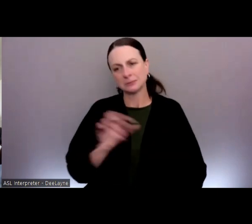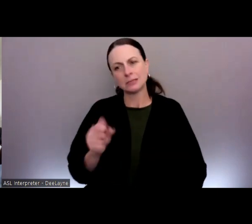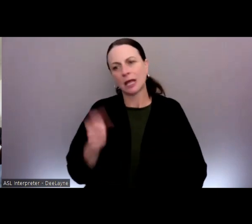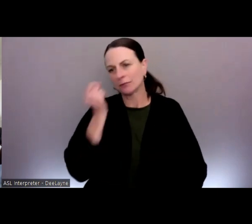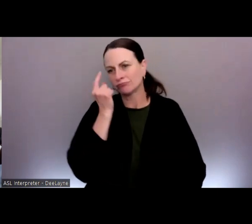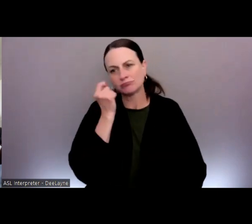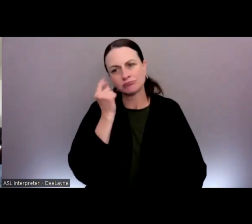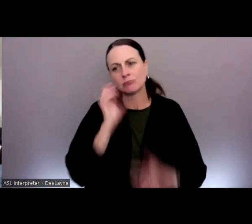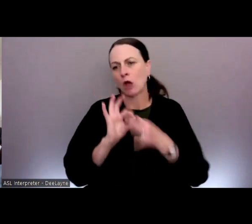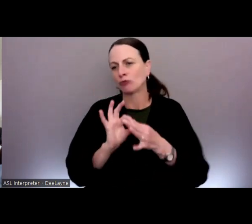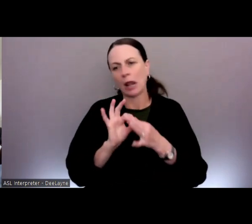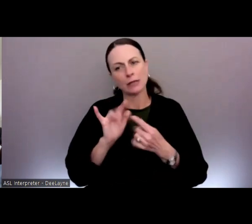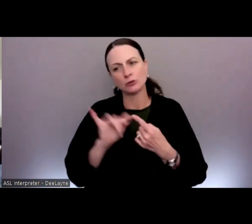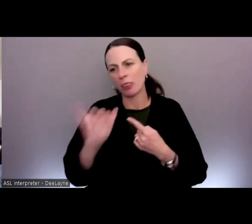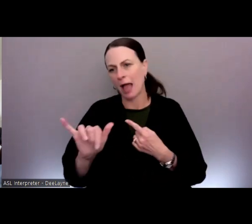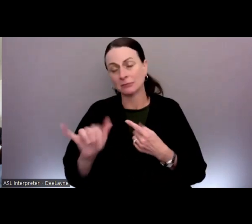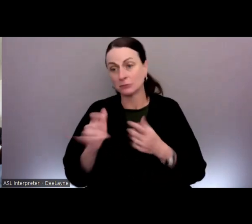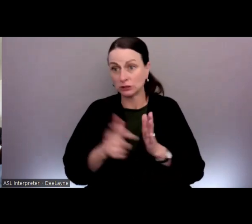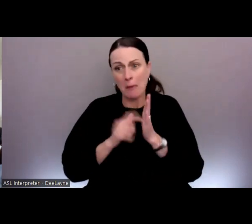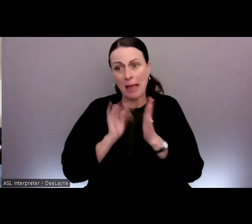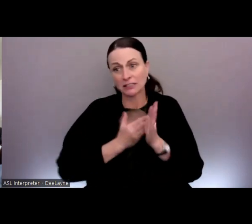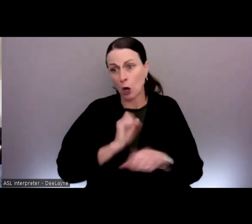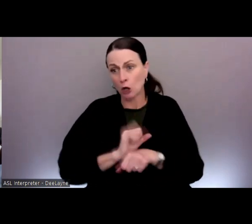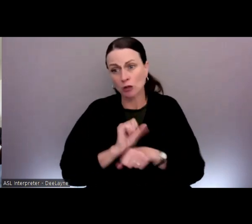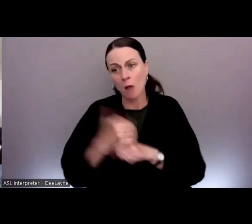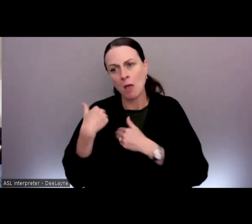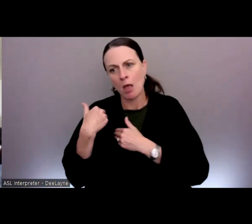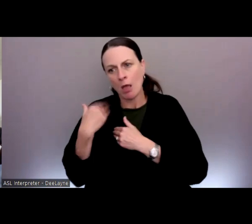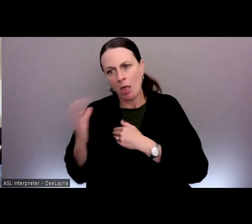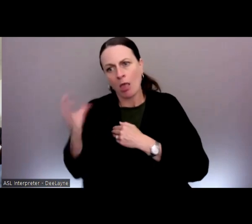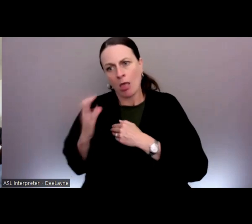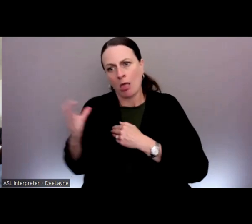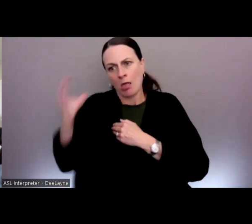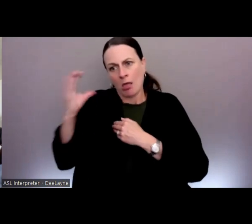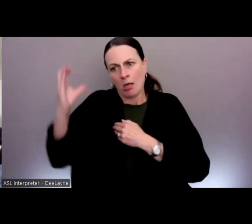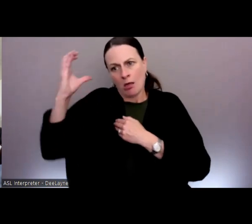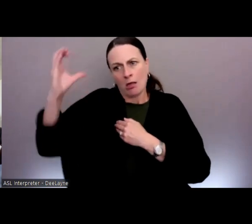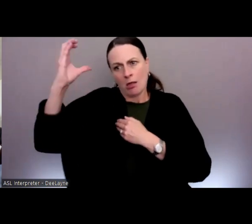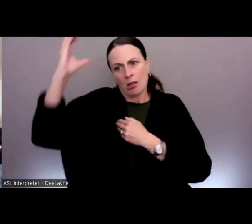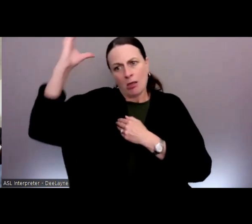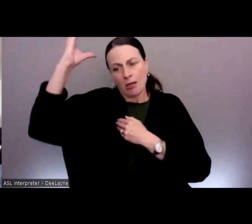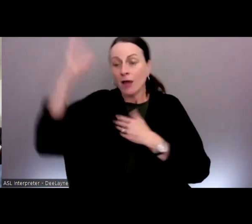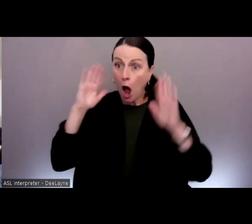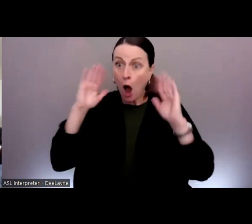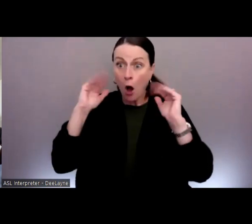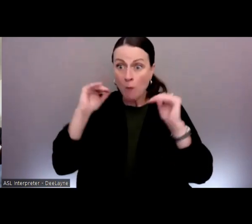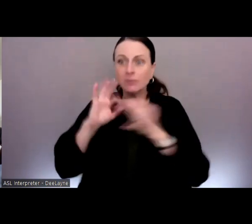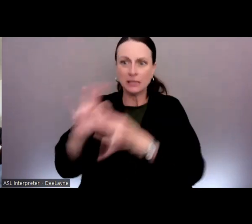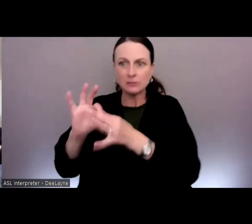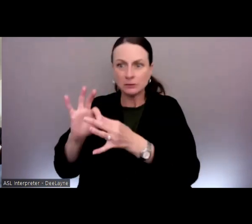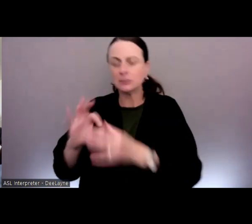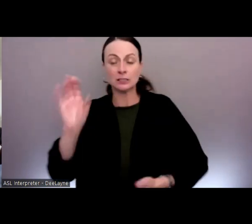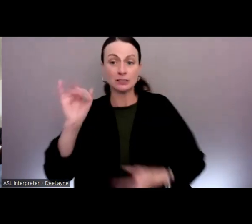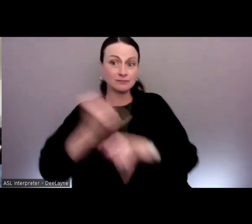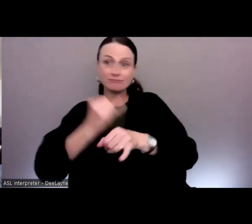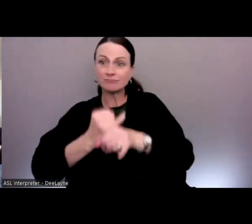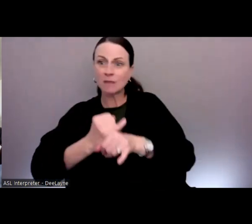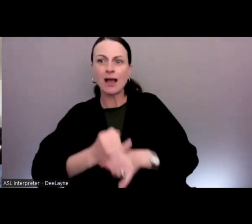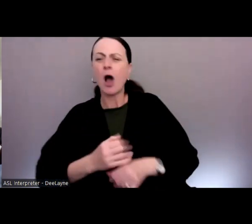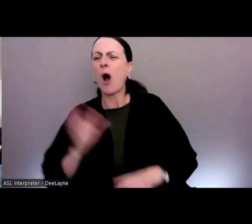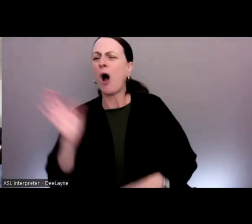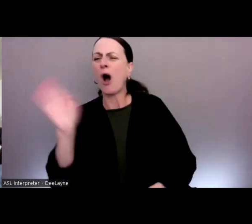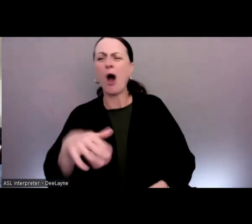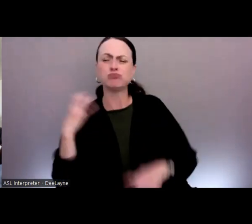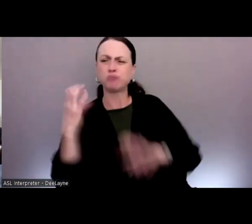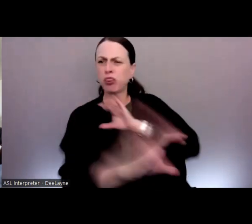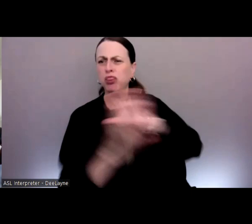in relation to the demands of our jobs in the university. Our hope keeps us engaged. The institutions bombard us with